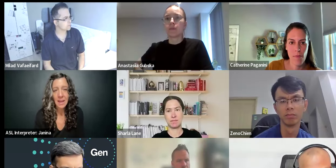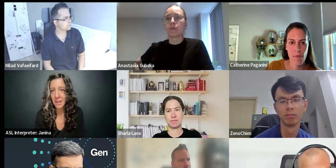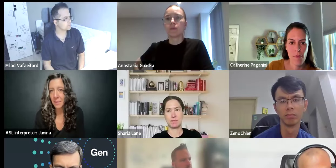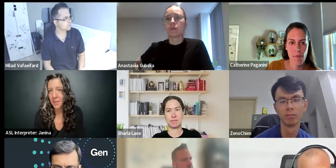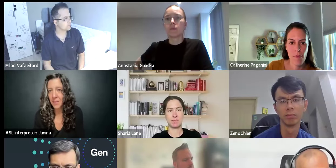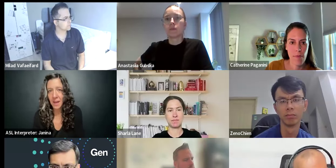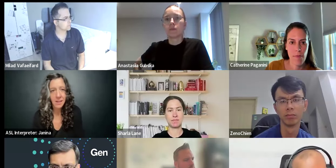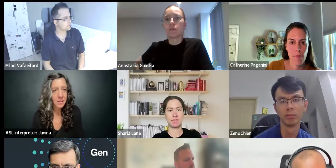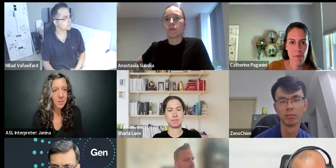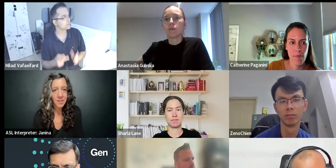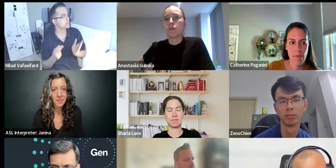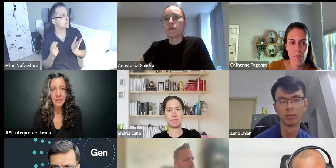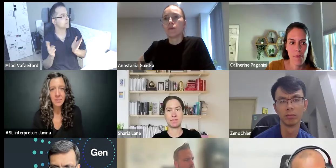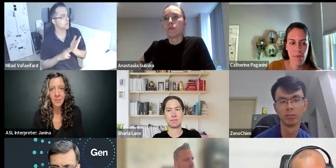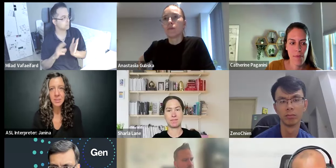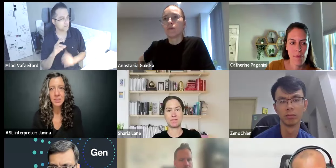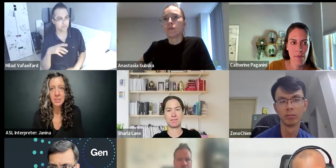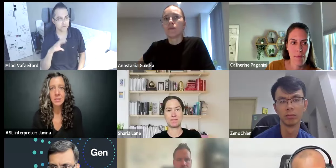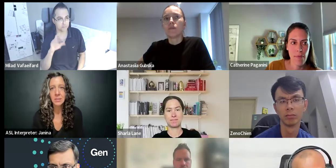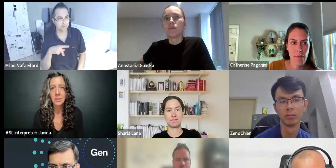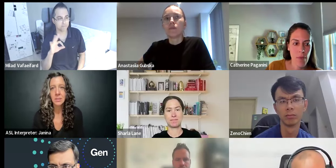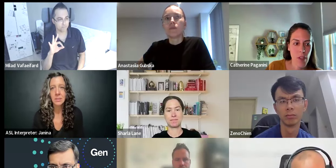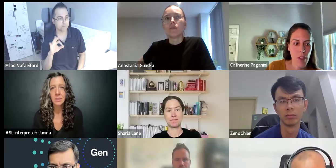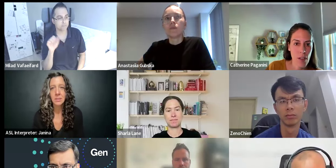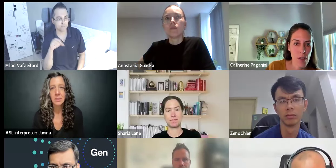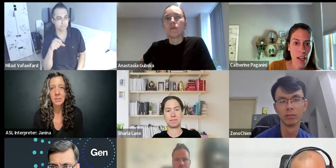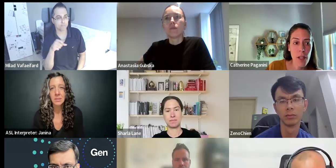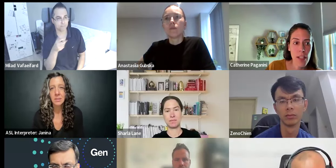do you want to add anything about that? Anybody have any information?